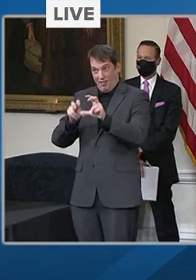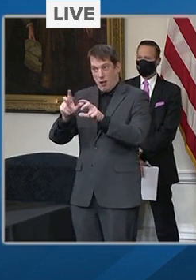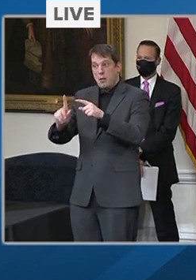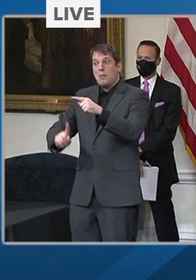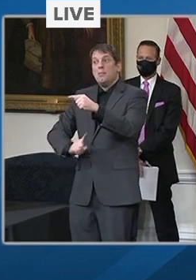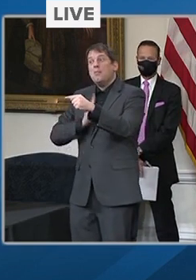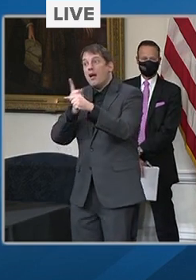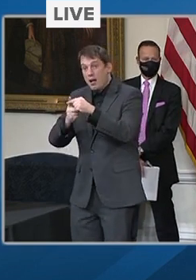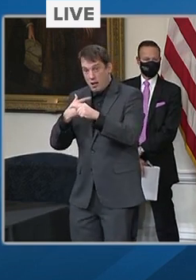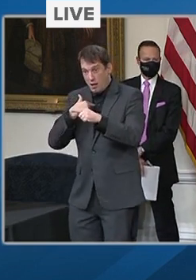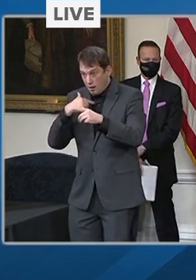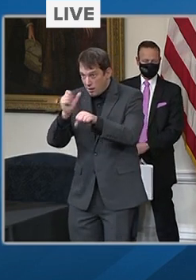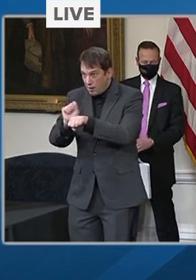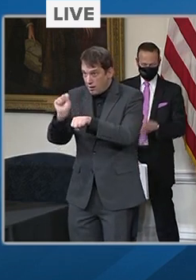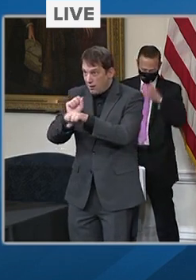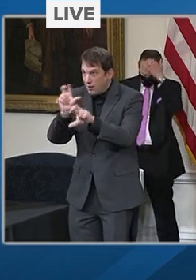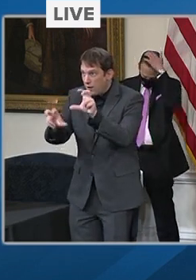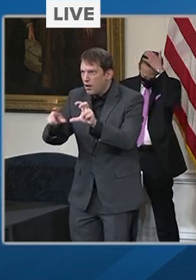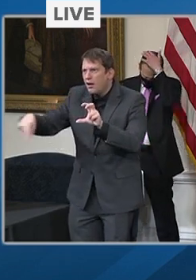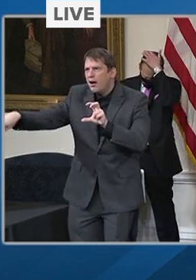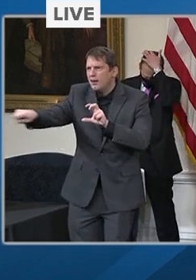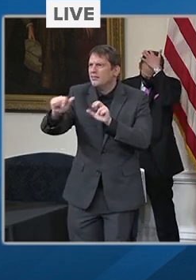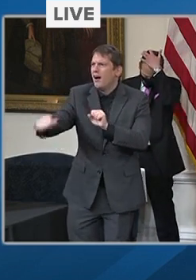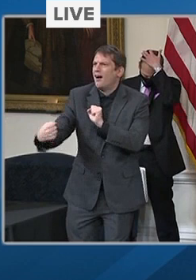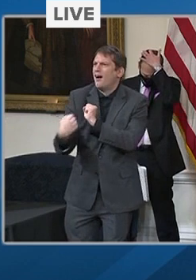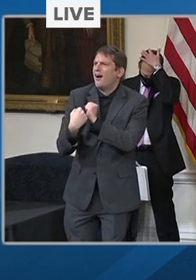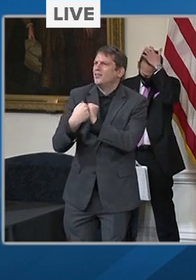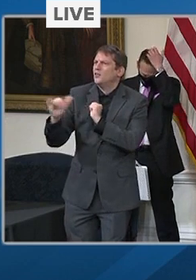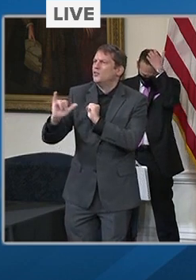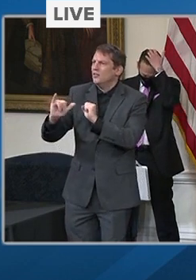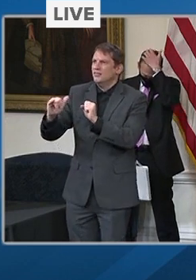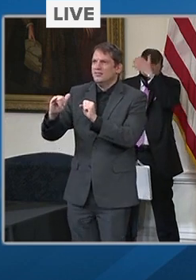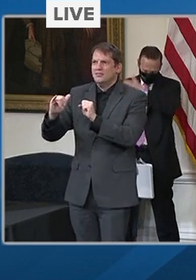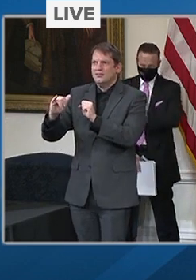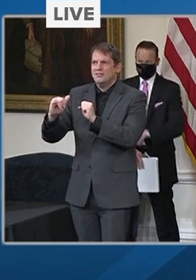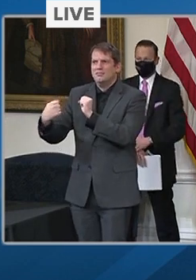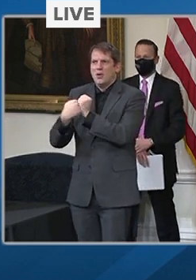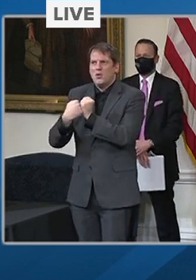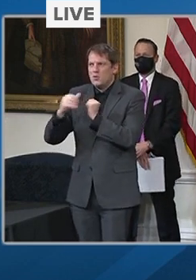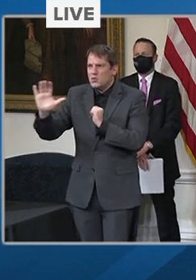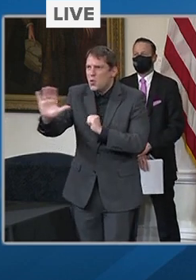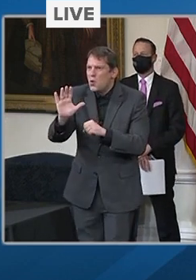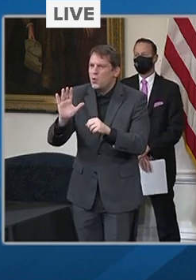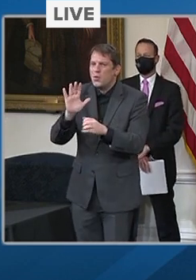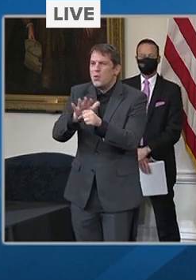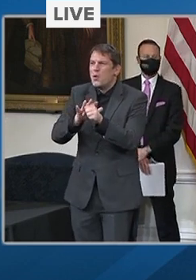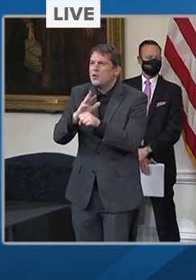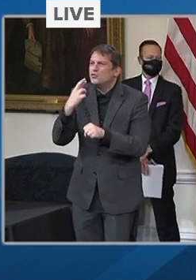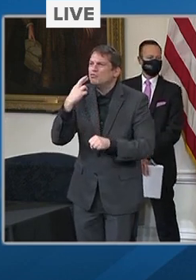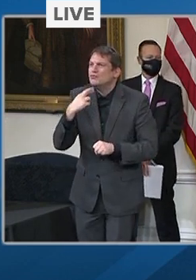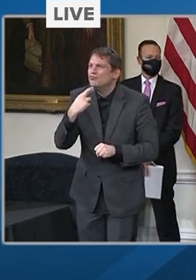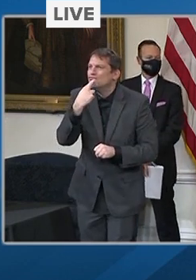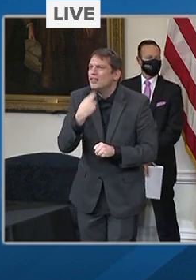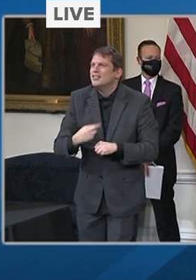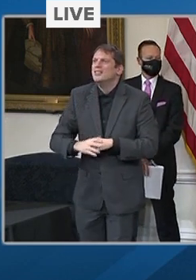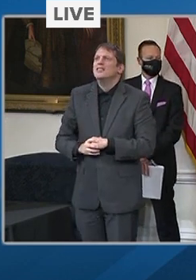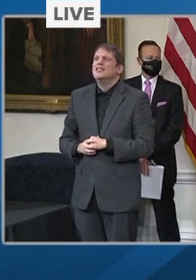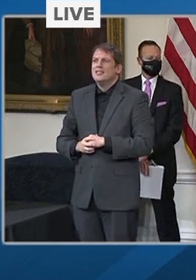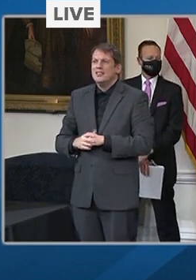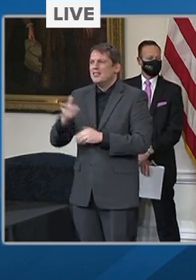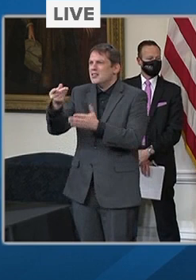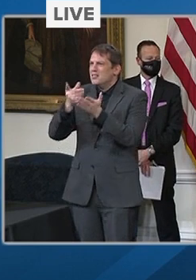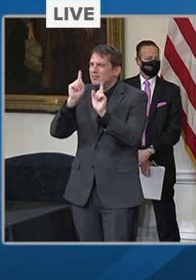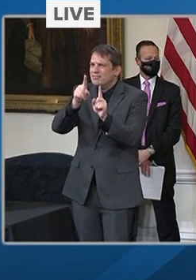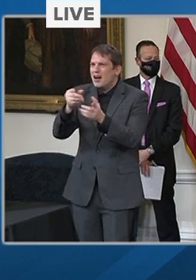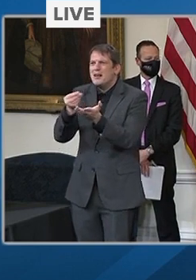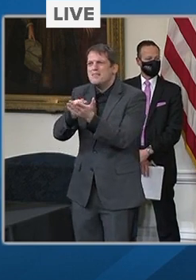do to help your fellow citizens. Support your local restaurants as much as you can by